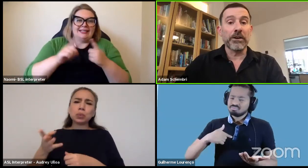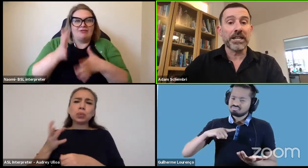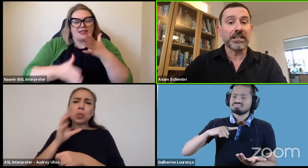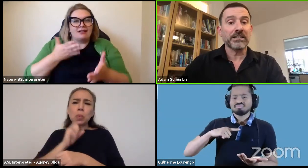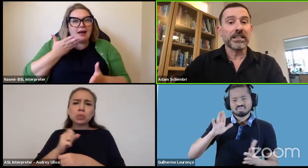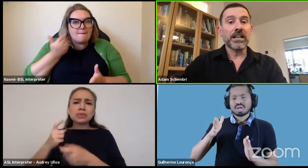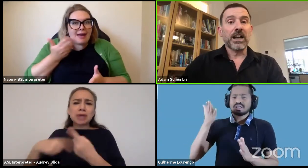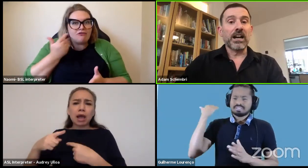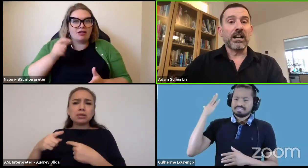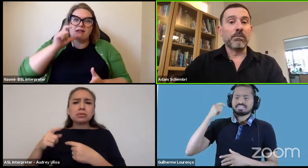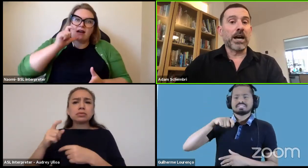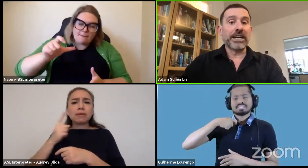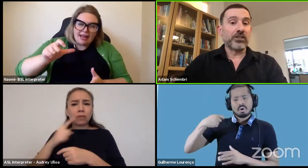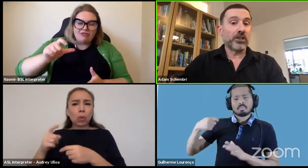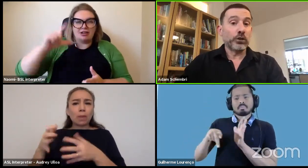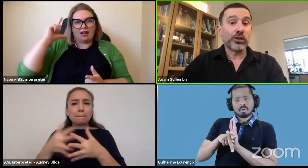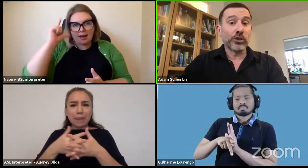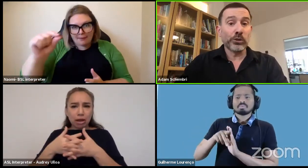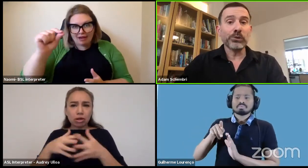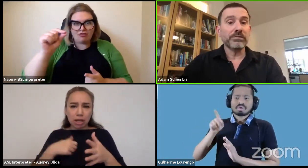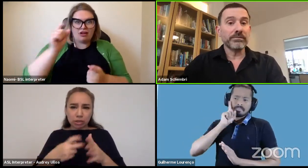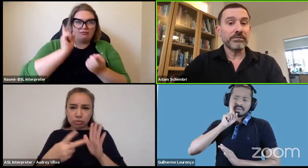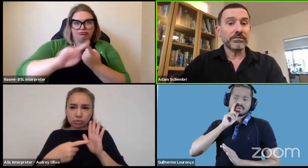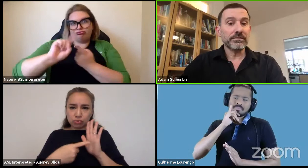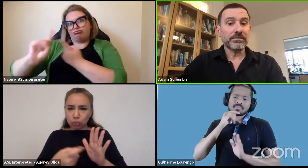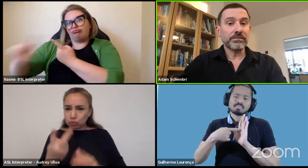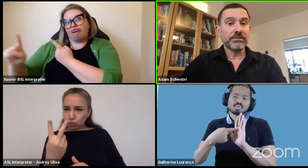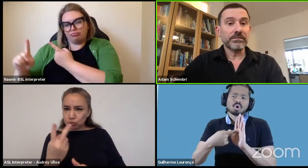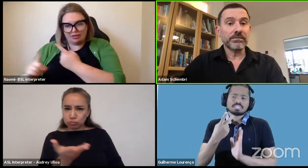for America. I can show you two.